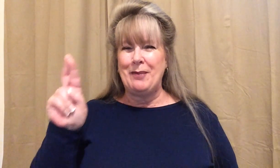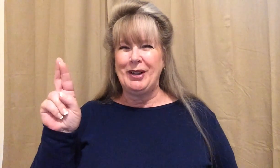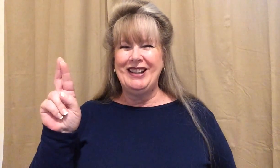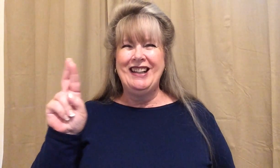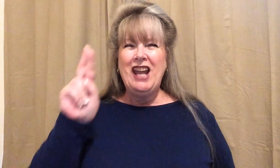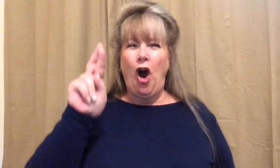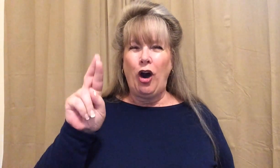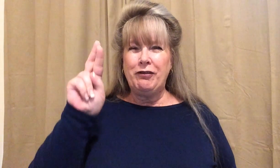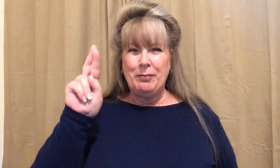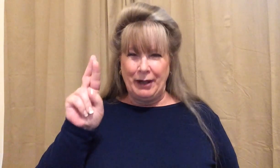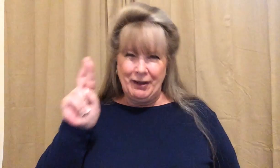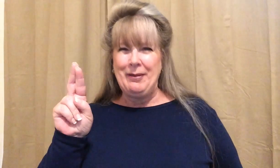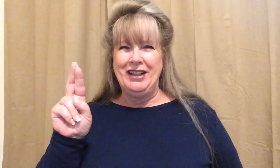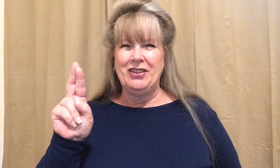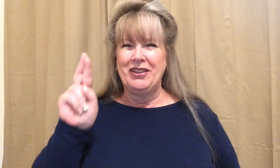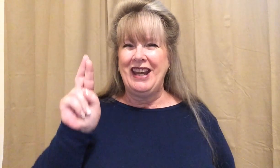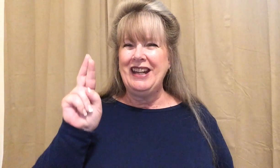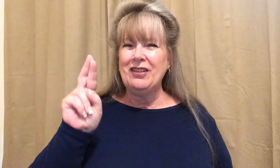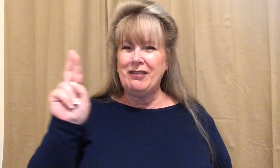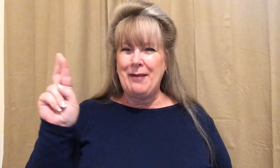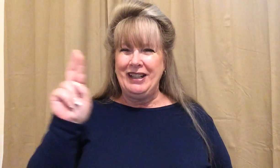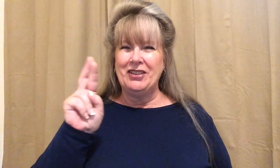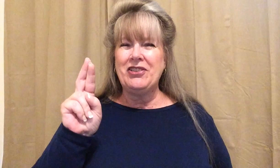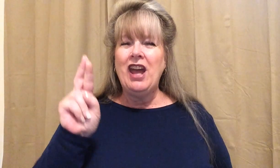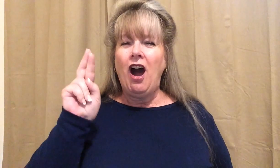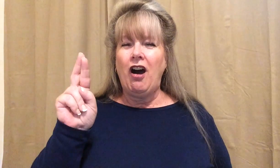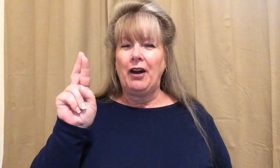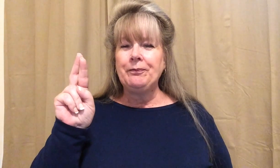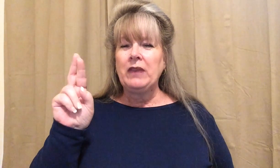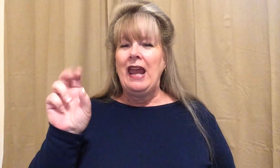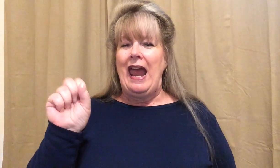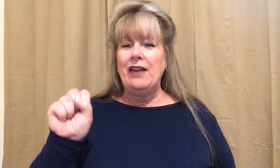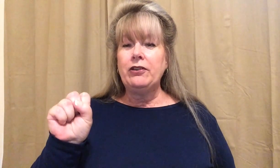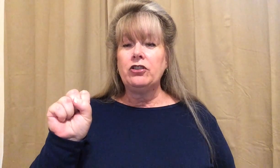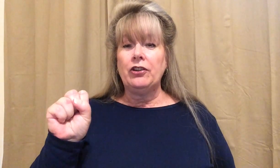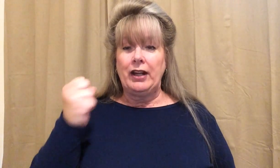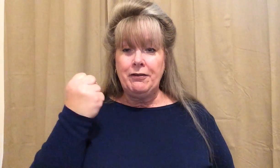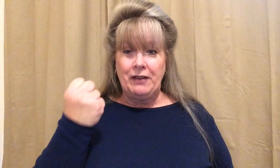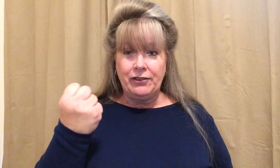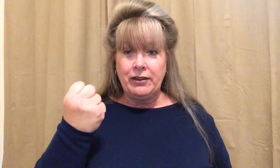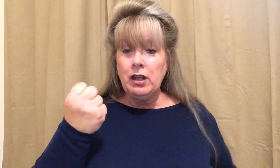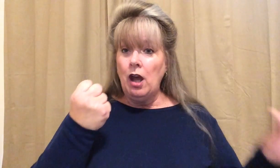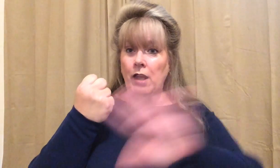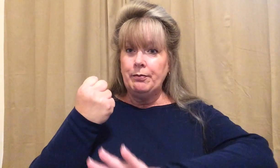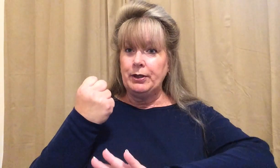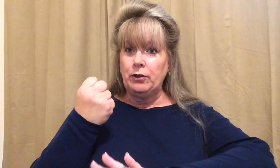remember, R for bunny rabbit ears, okay? Rabbit ears, R. S looks just like a fist. But don't